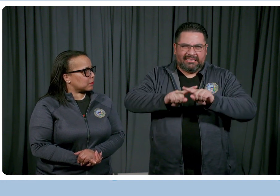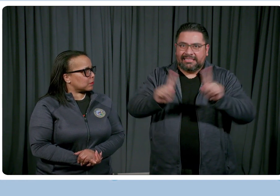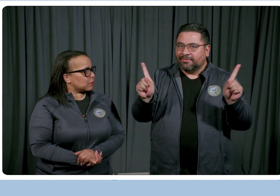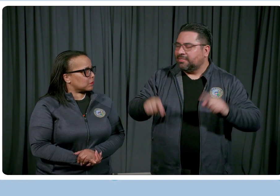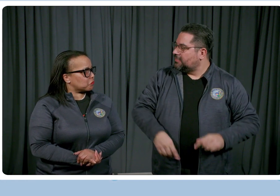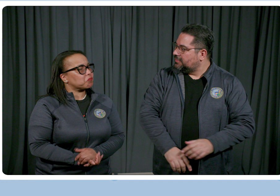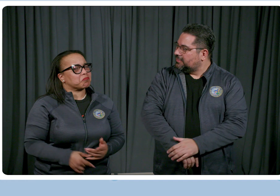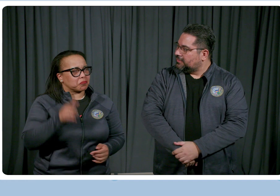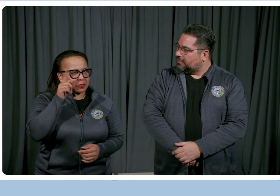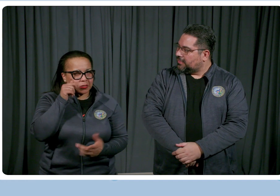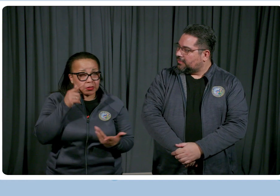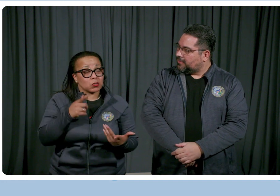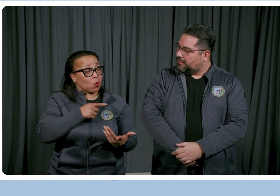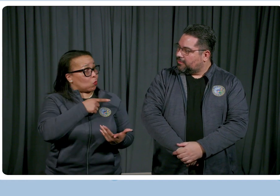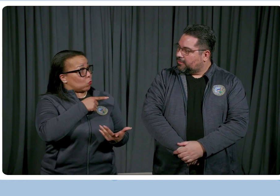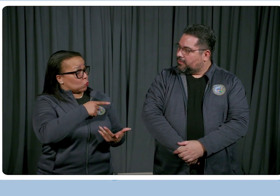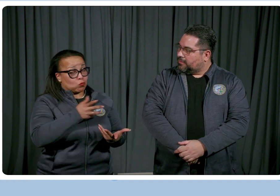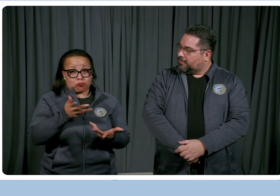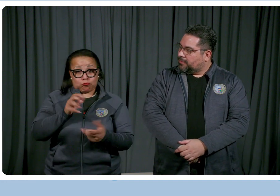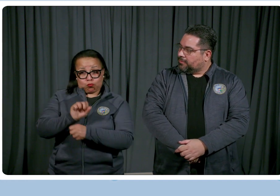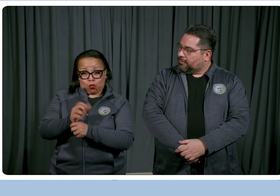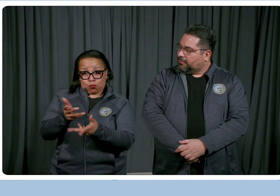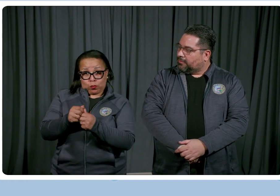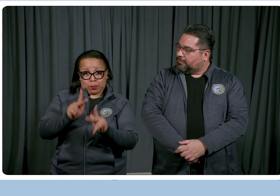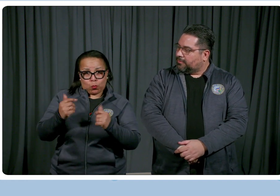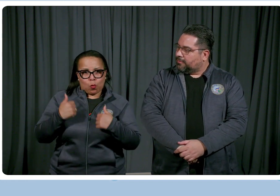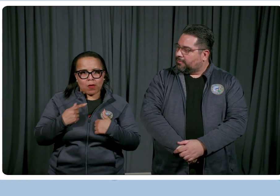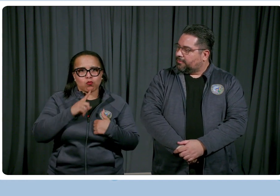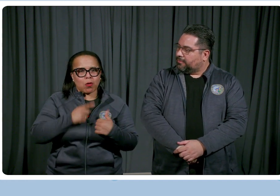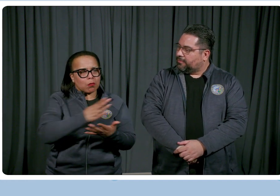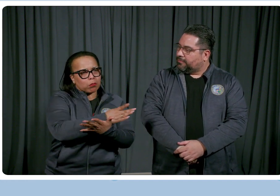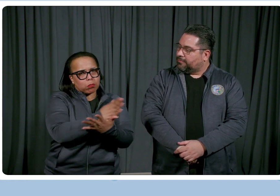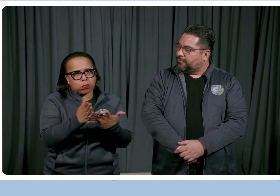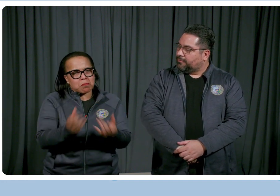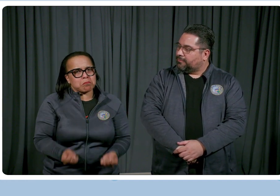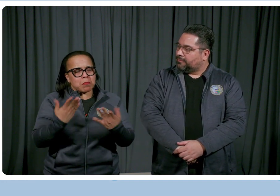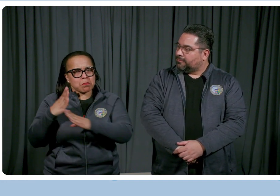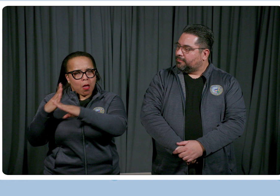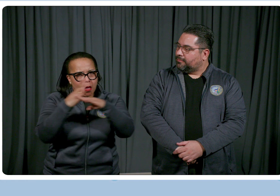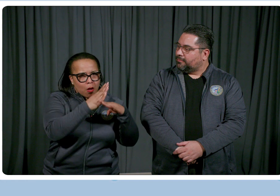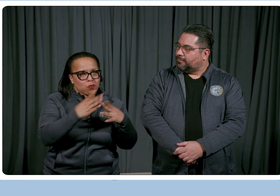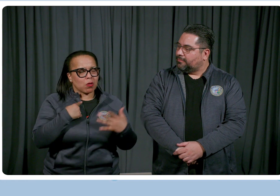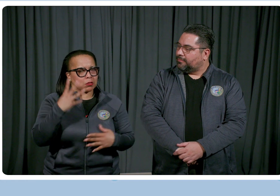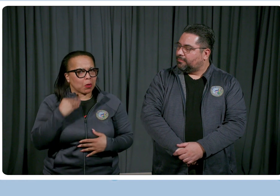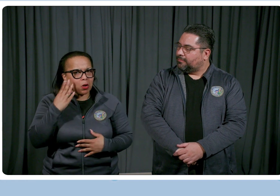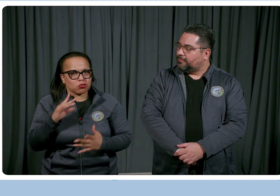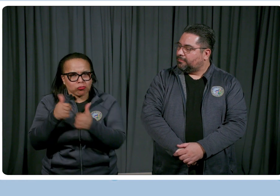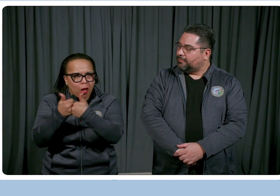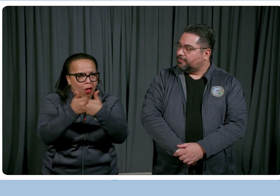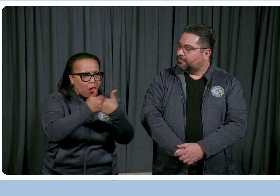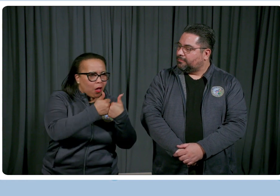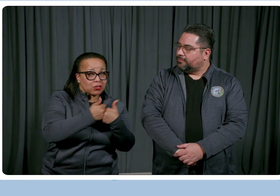a little different. So it sounds like you work with people who may have, multiple barriers and facing